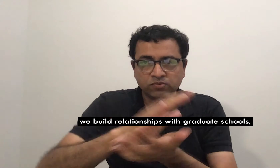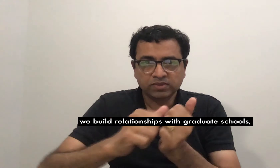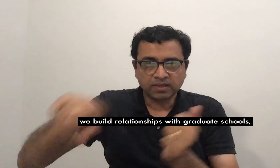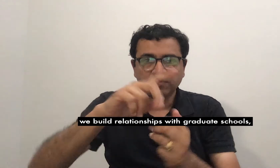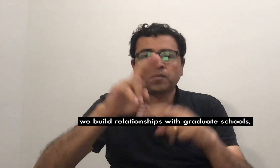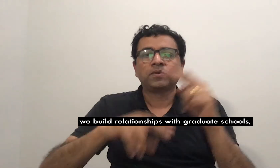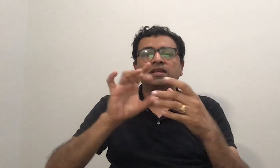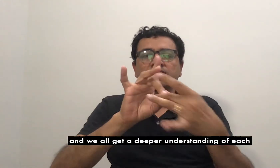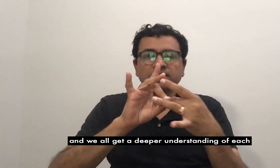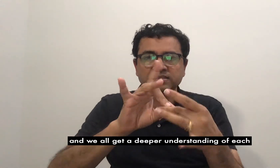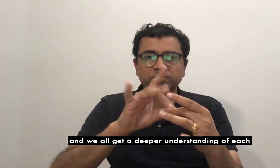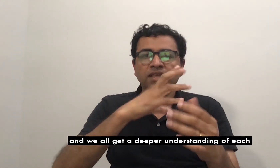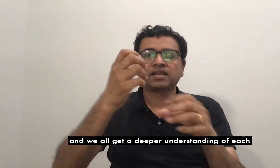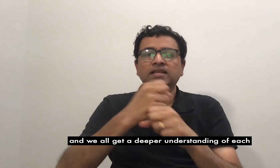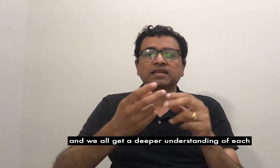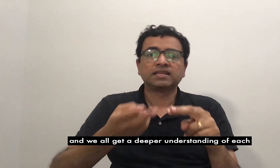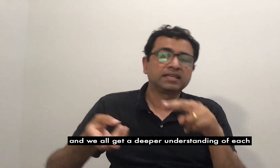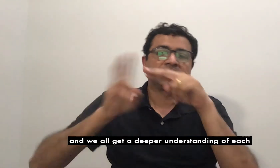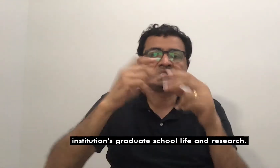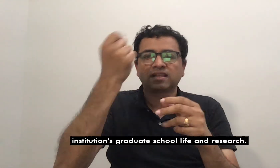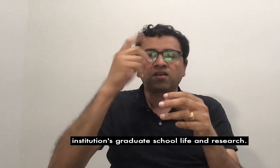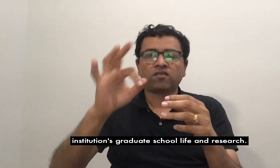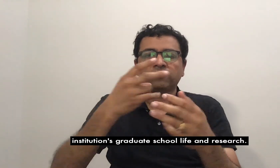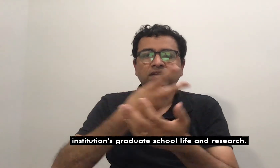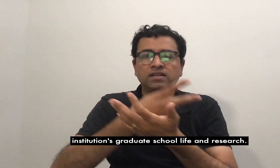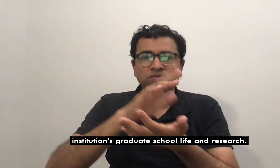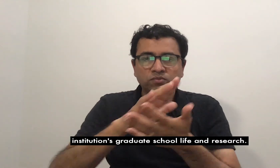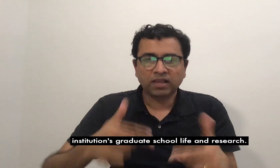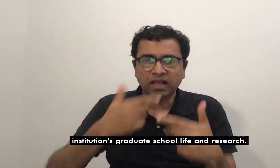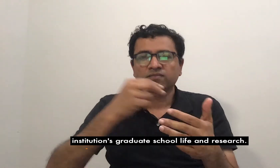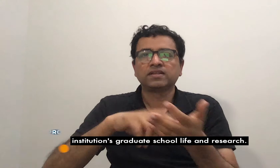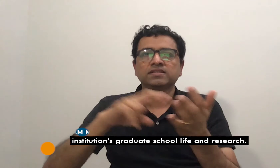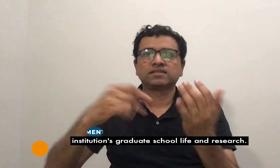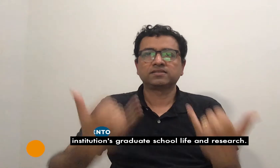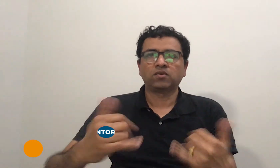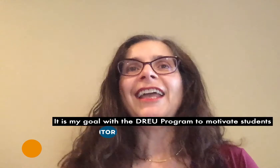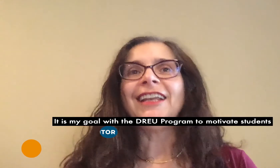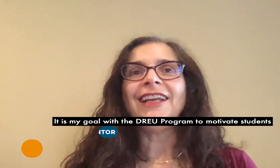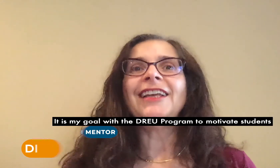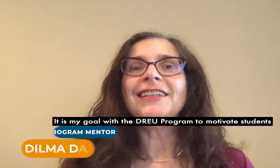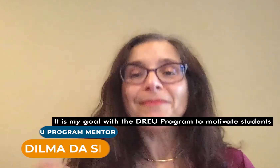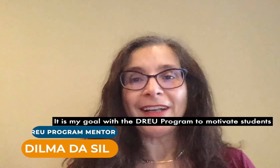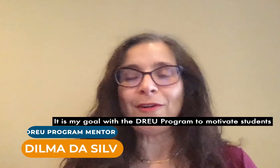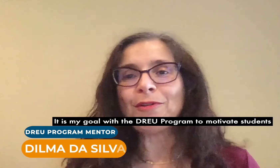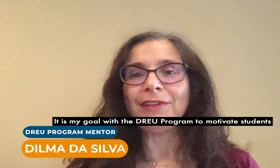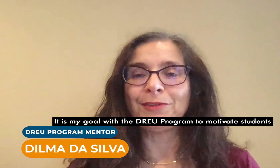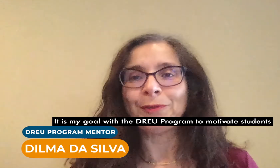with graduate schools, and we all get a deeper understanding of each institution's graduate school life and research. It is my goal with the DREW